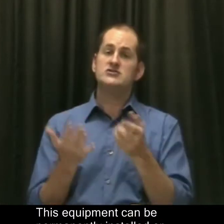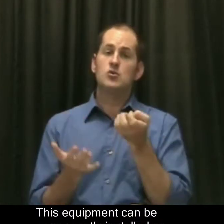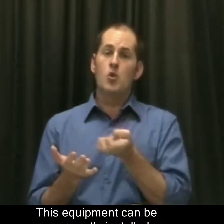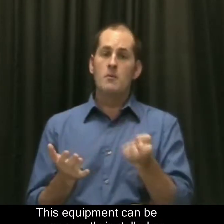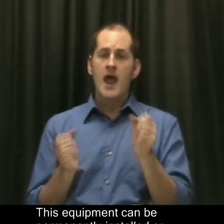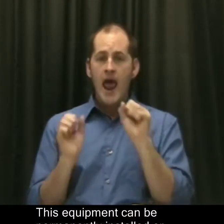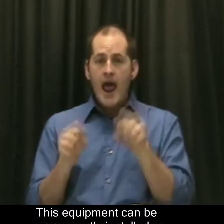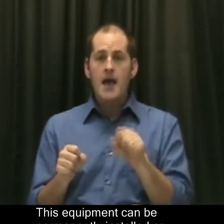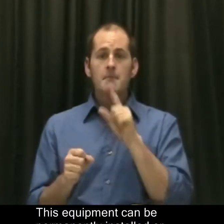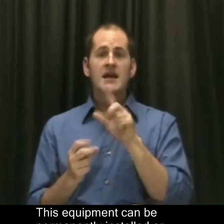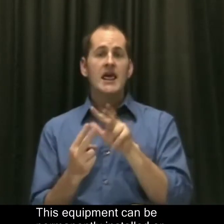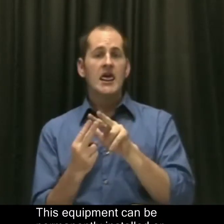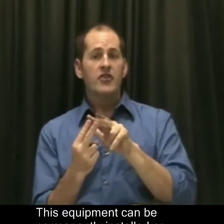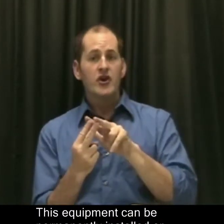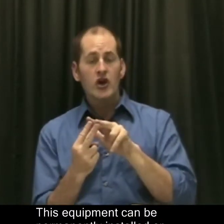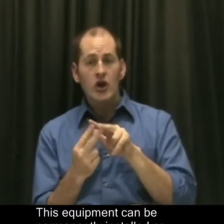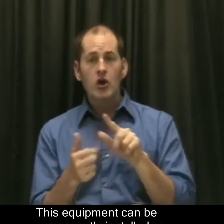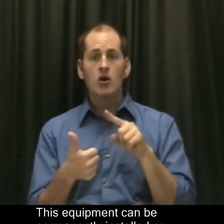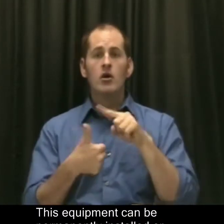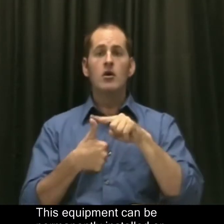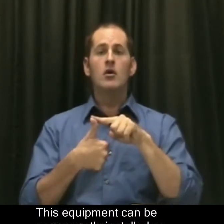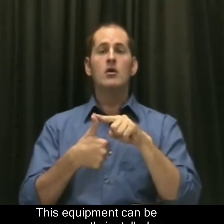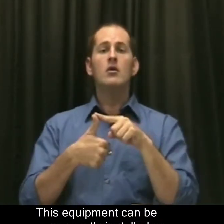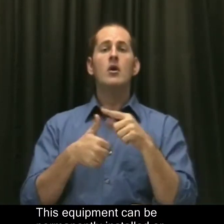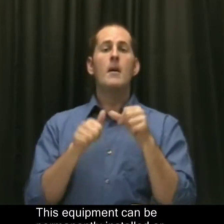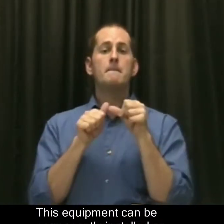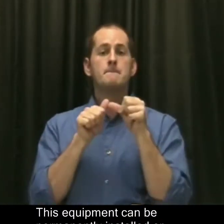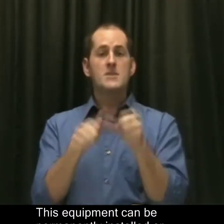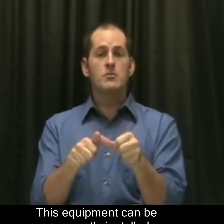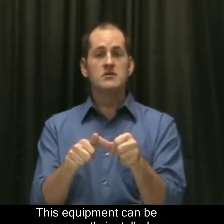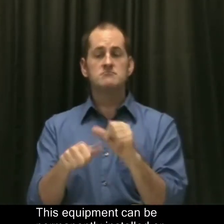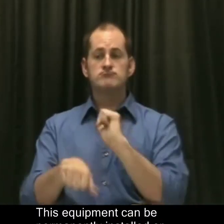This equipment can be permanently installed or